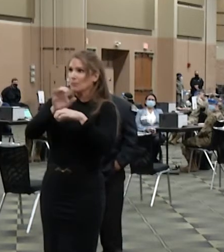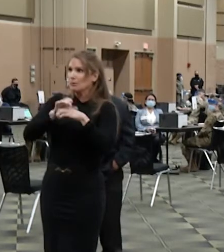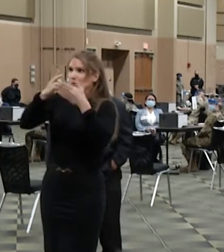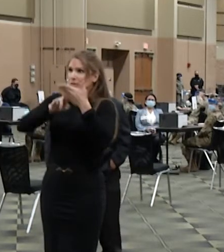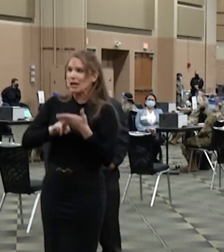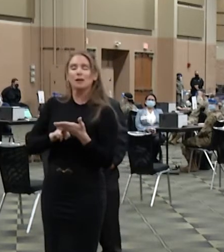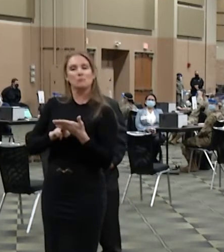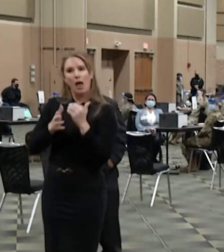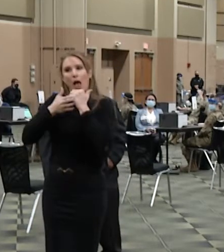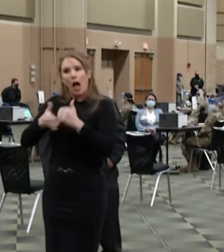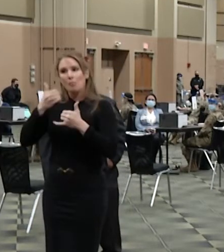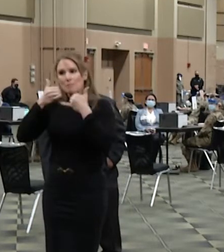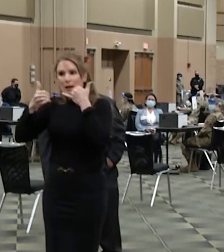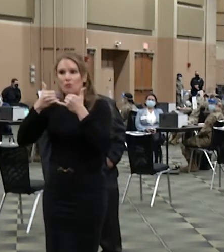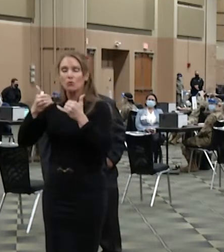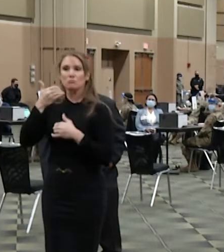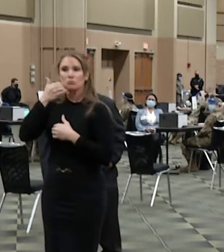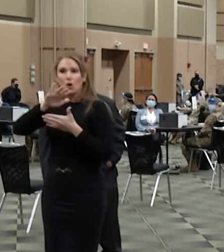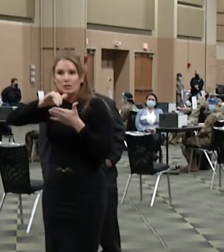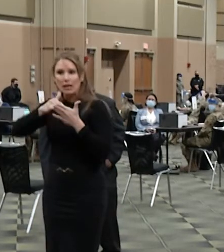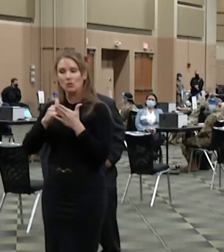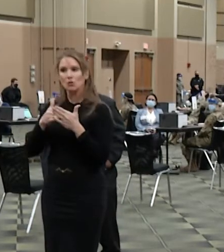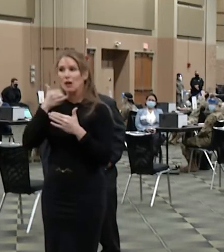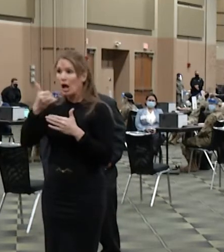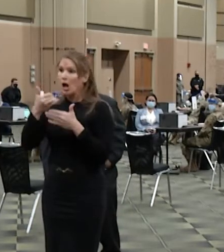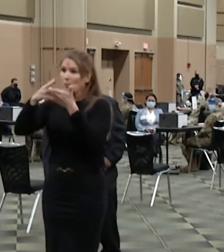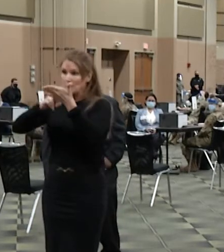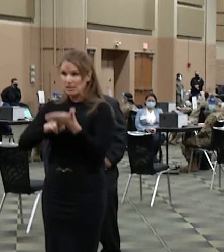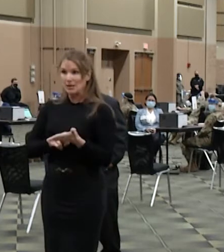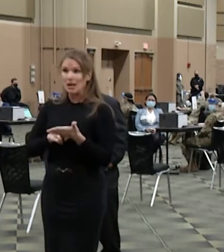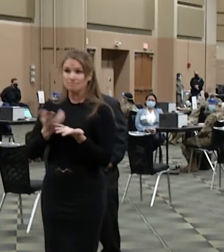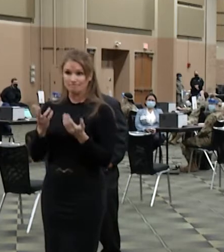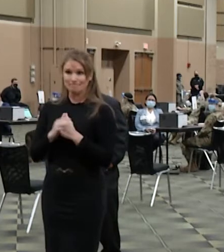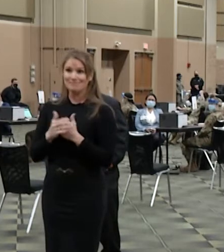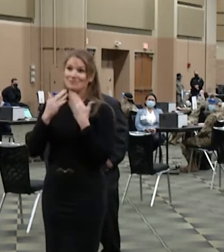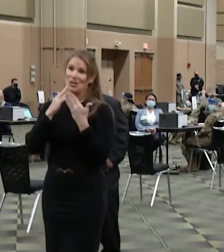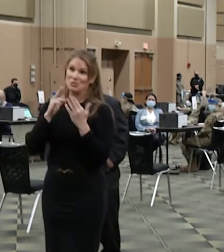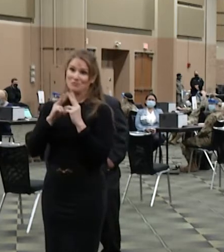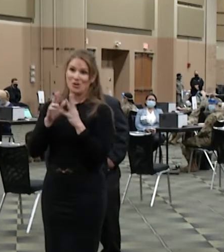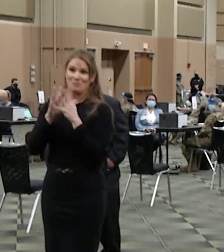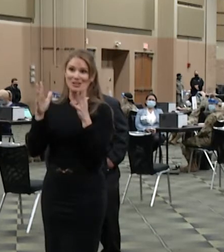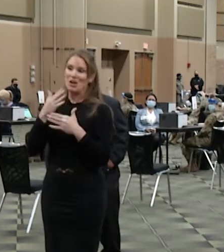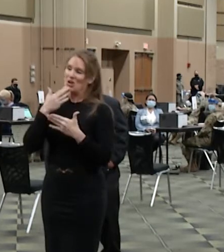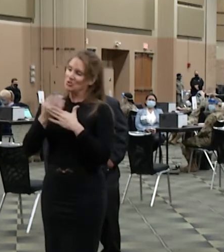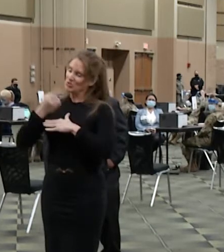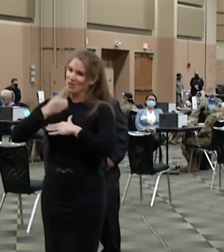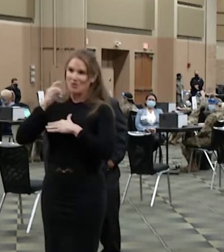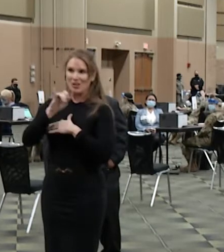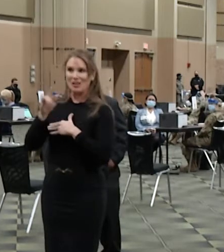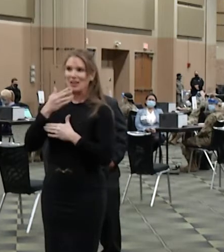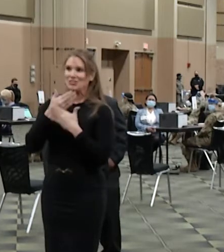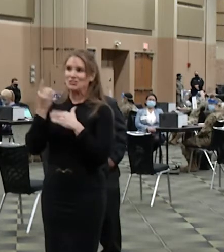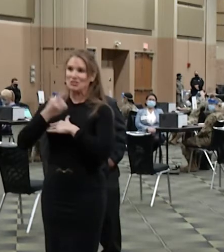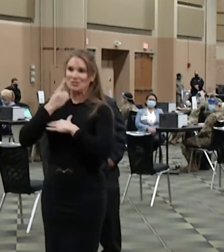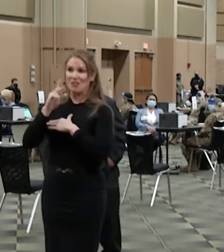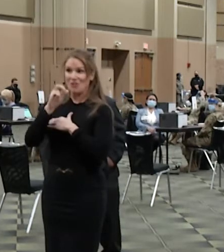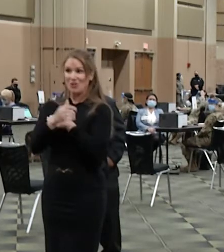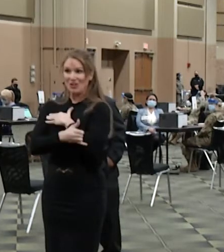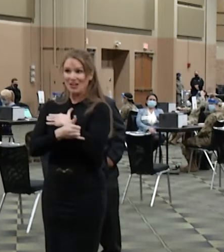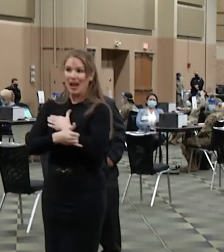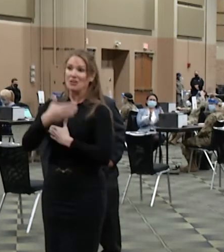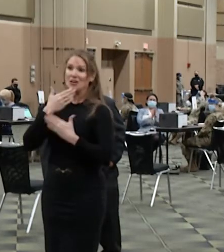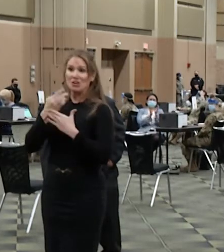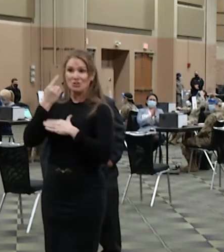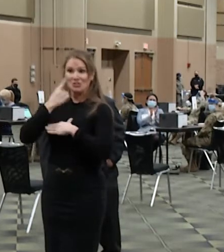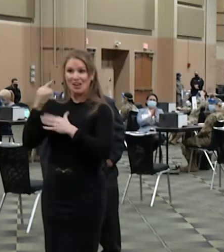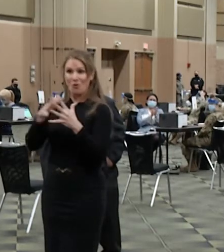calls into the call center number. That's also an important piece of information that we need to get out there. Thank you all very much. It's a good day for Illinois and a good day for Cook County and a good day for our nation.